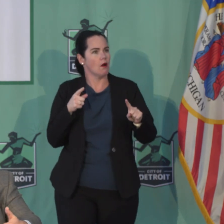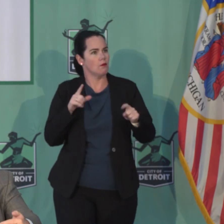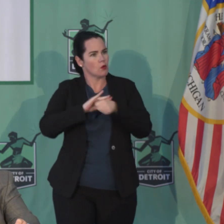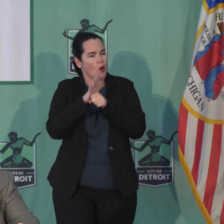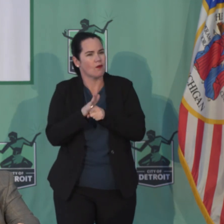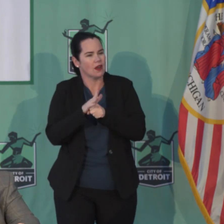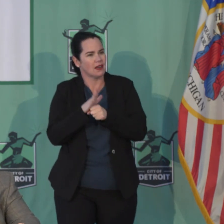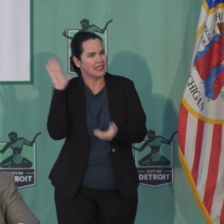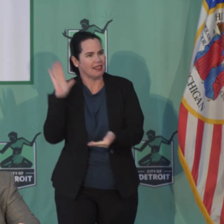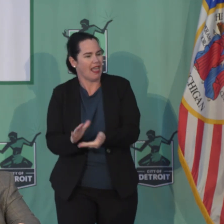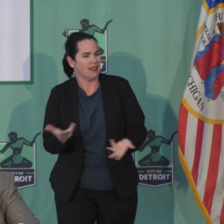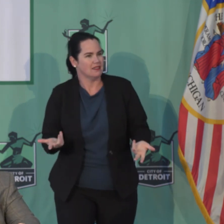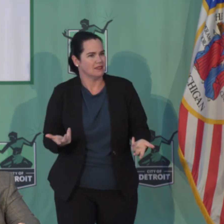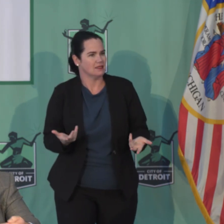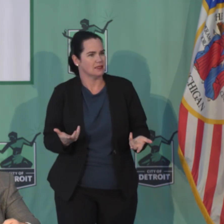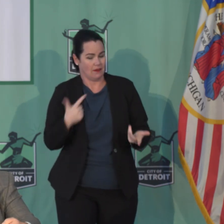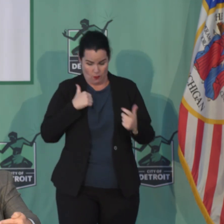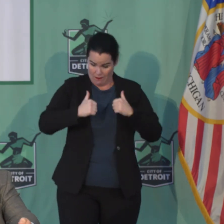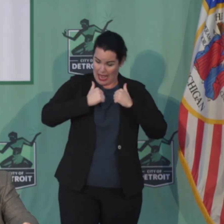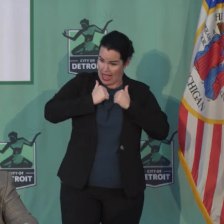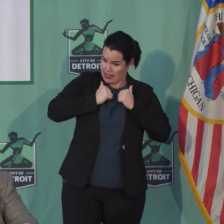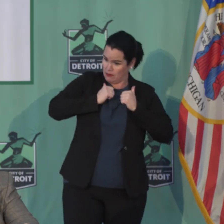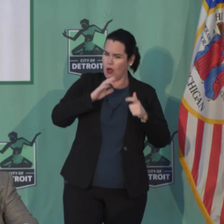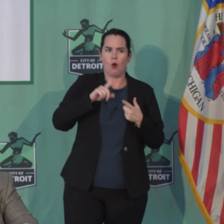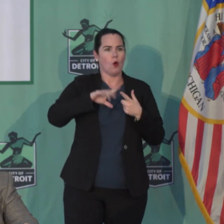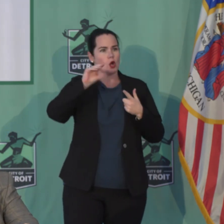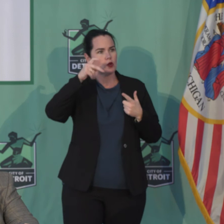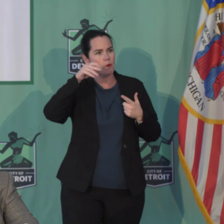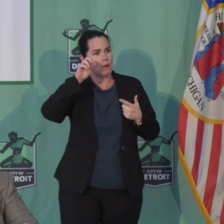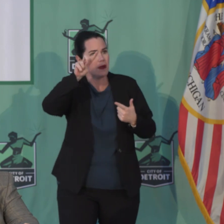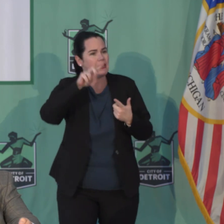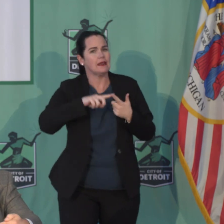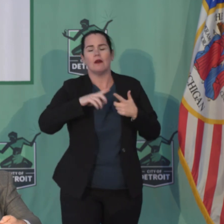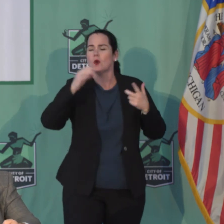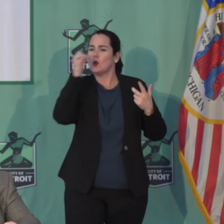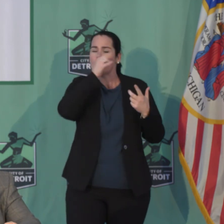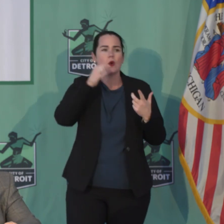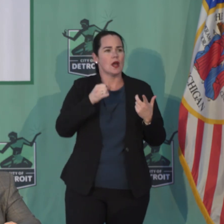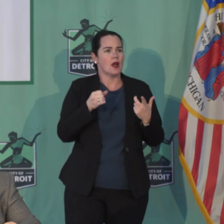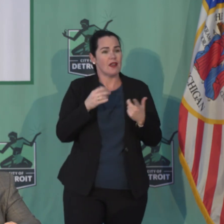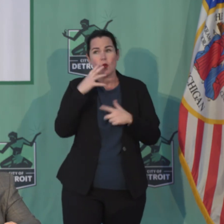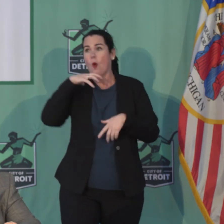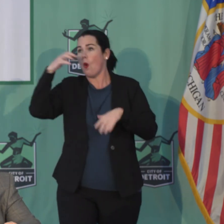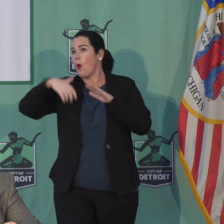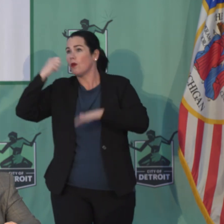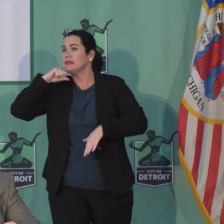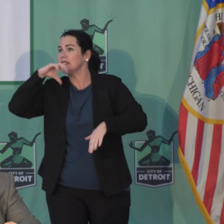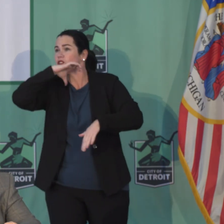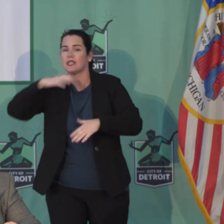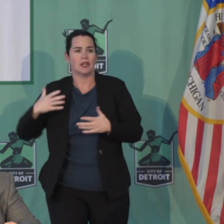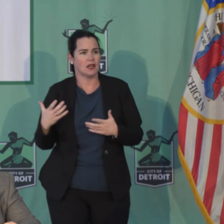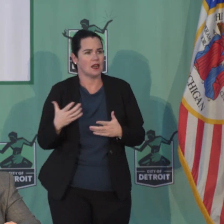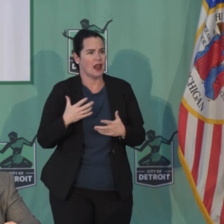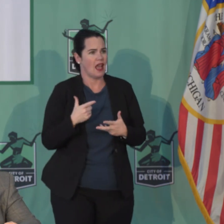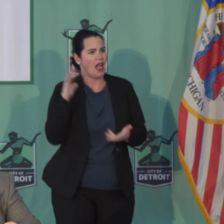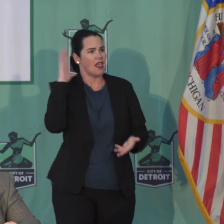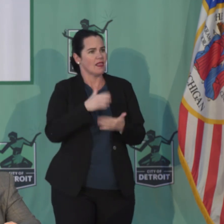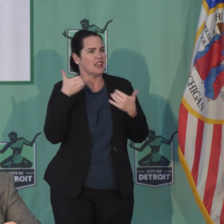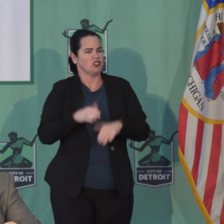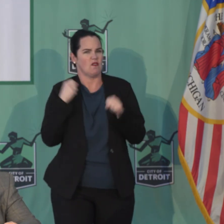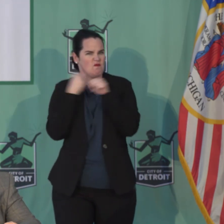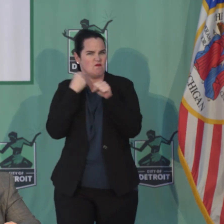your ability to fight off that infection is worse. If you're elderly, it's worse. And I think we're seeing